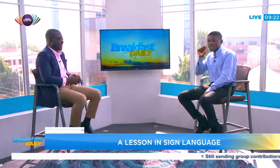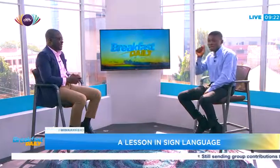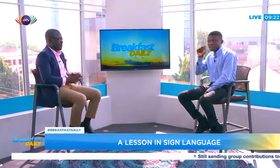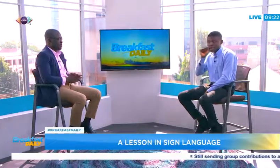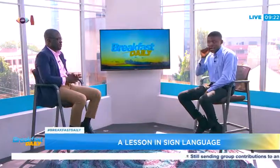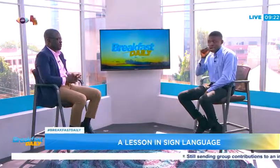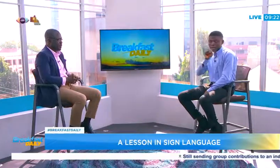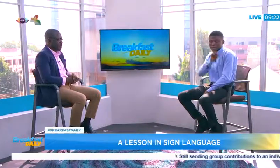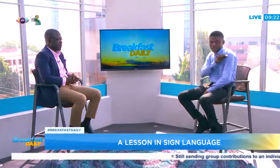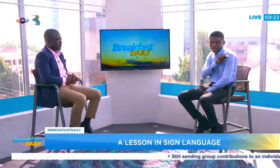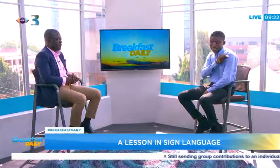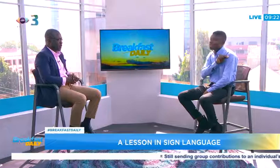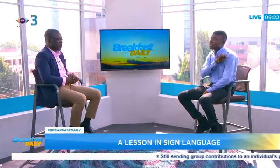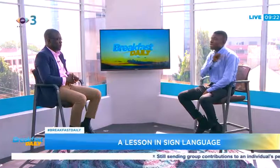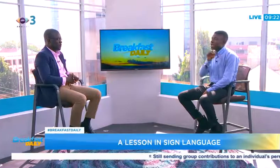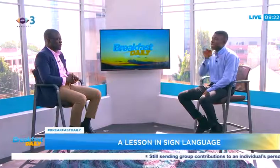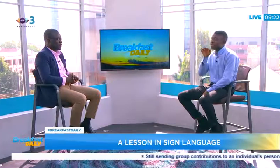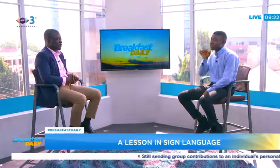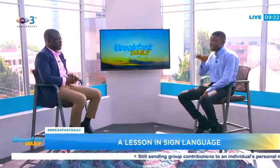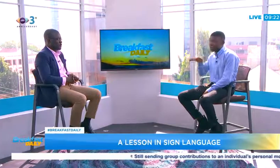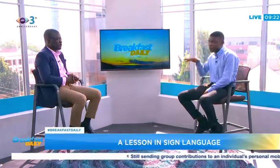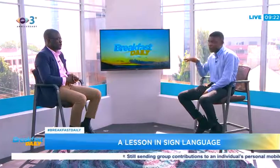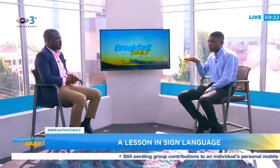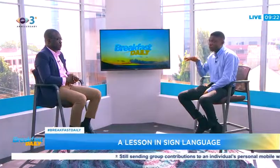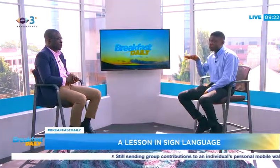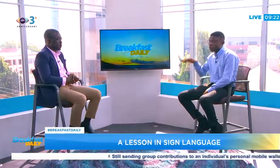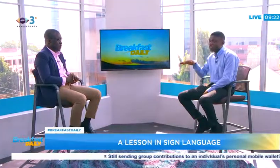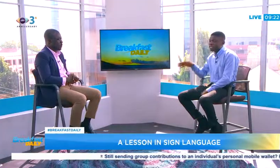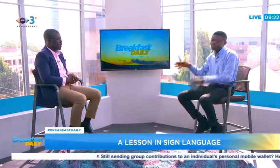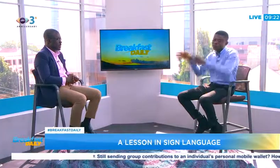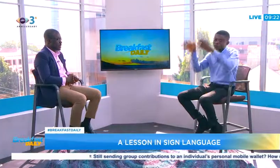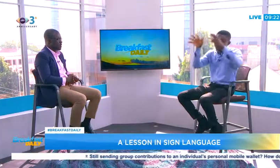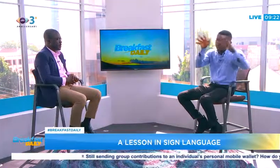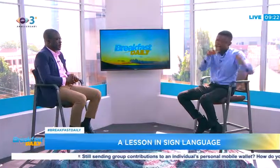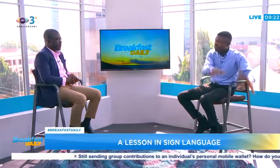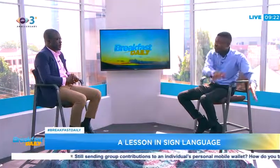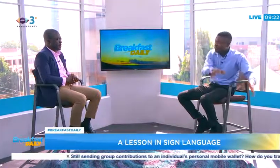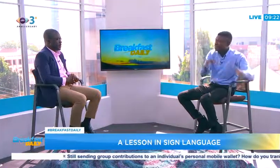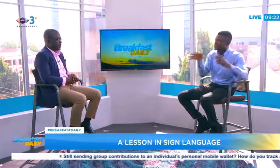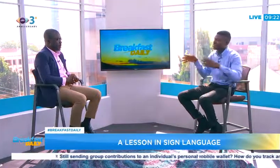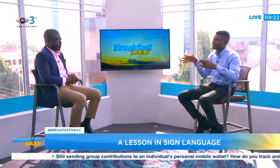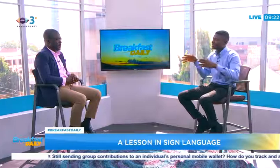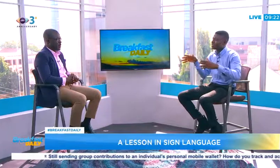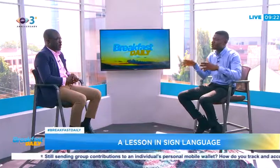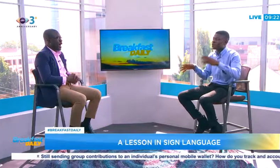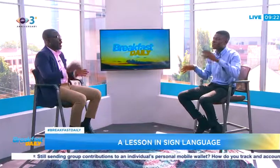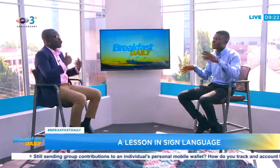as Atta Nyamekye. Okay. And then I can finger spell. Okay. So Oh, let's I move see. to alphabet. Okay. So How